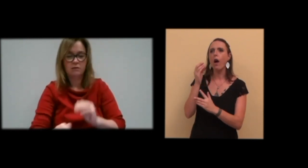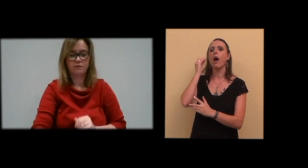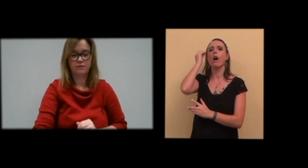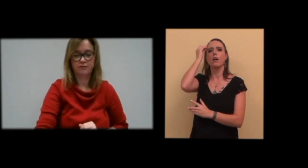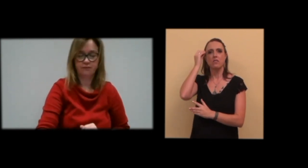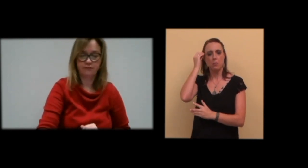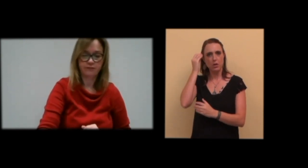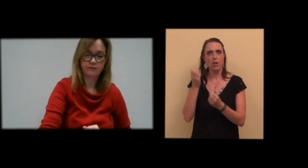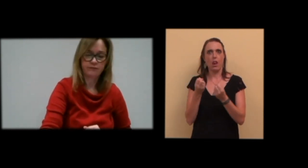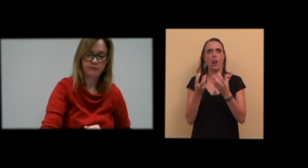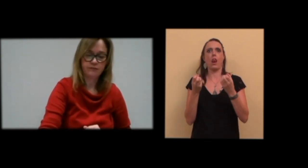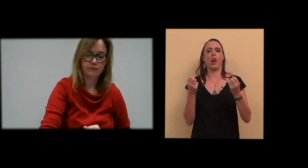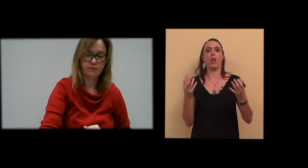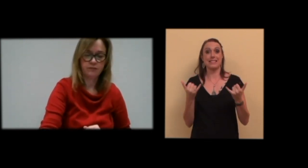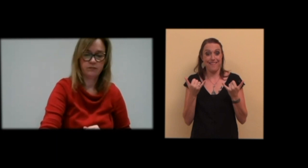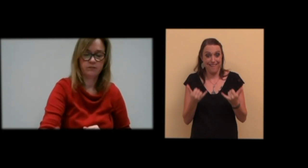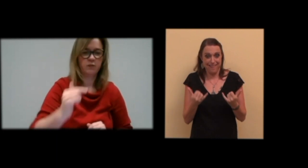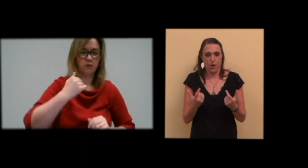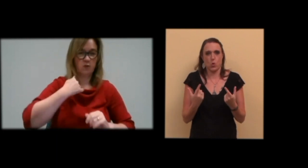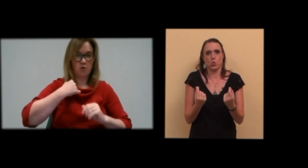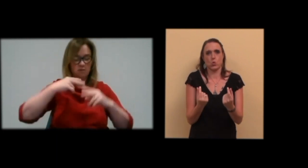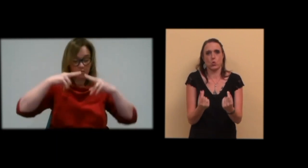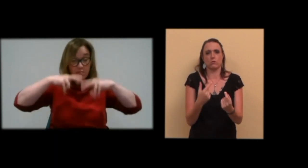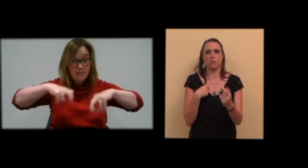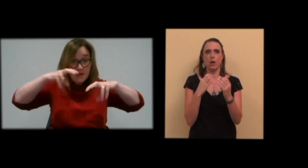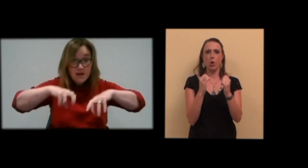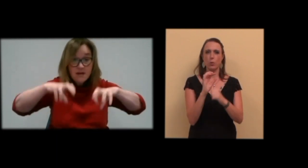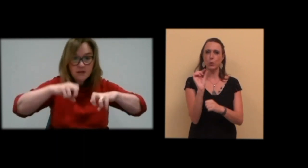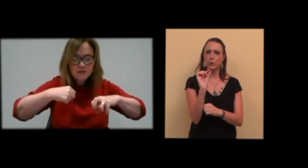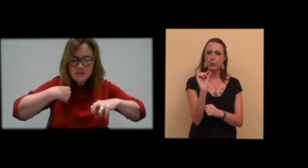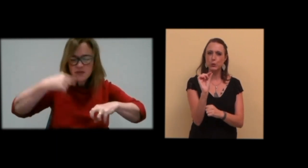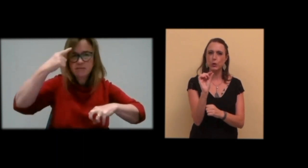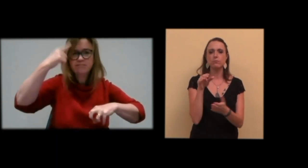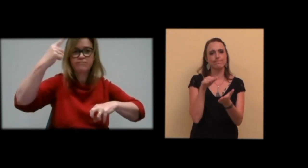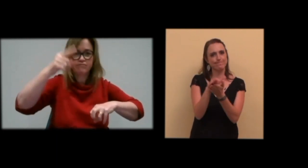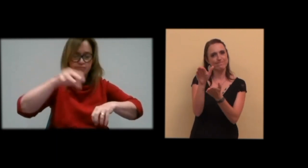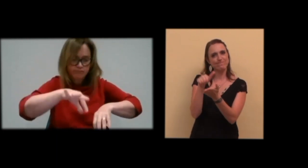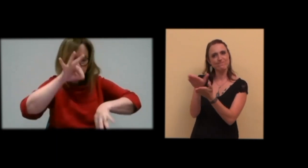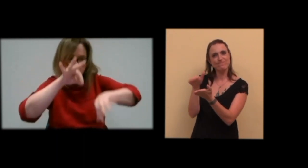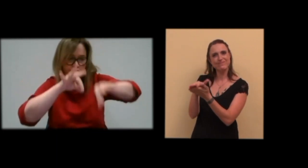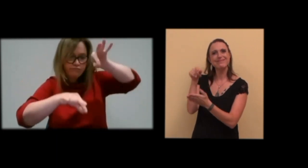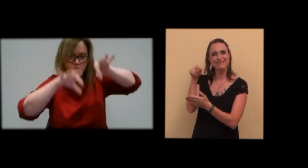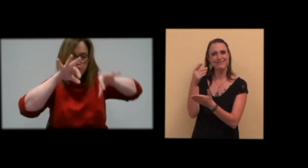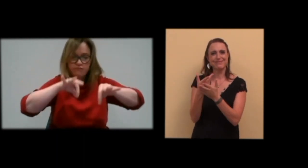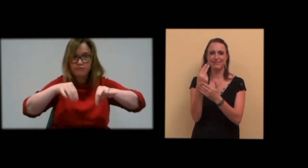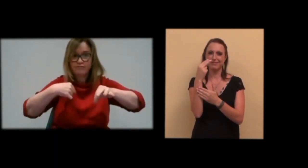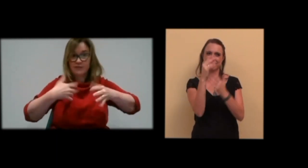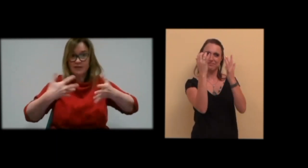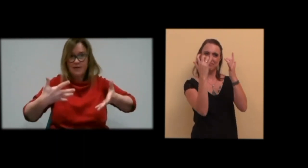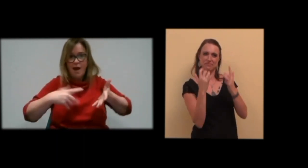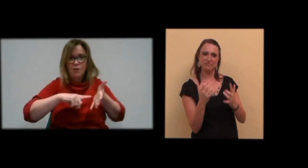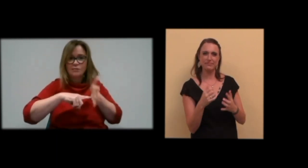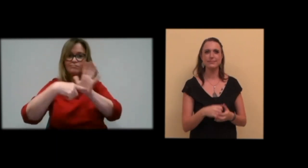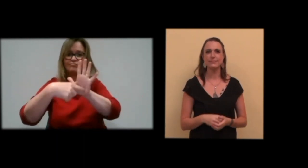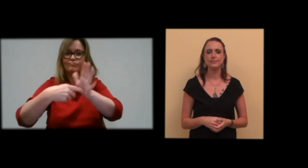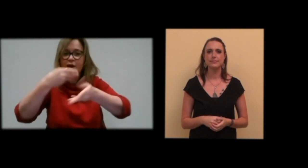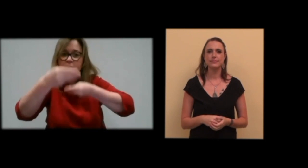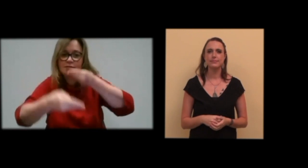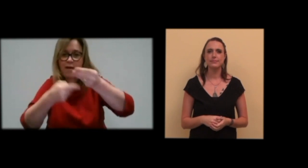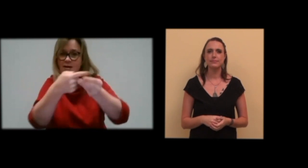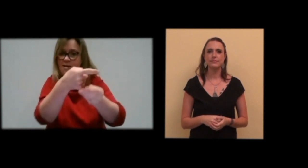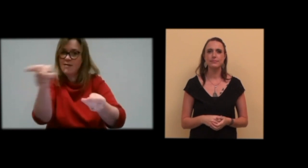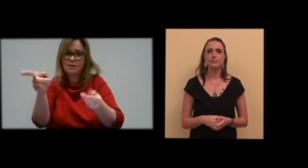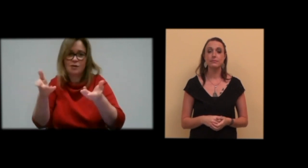and that's given me lots and lots of information to go with. And I'm hoping soon to be able to publish that data analysis.